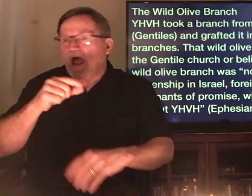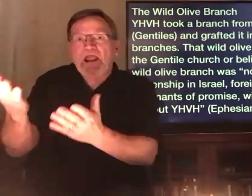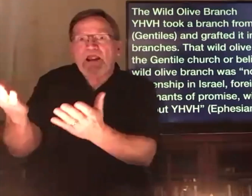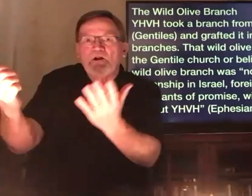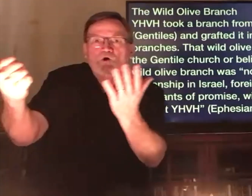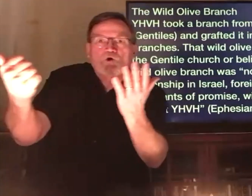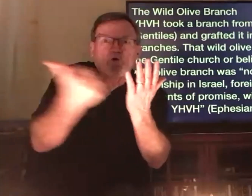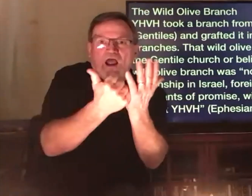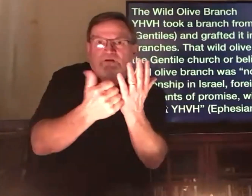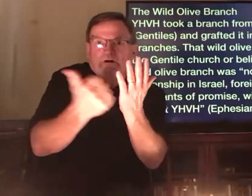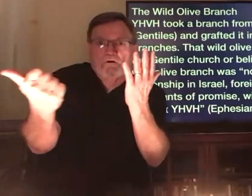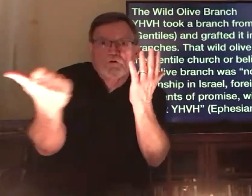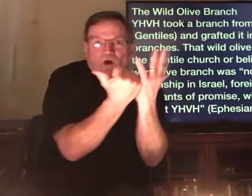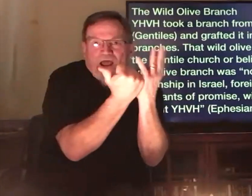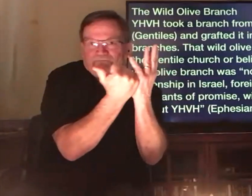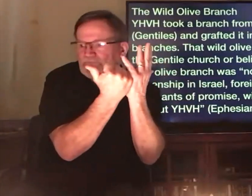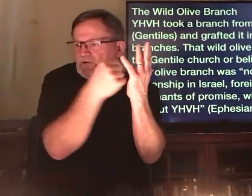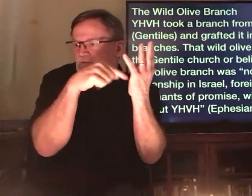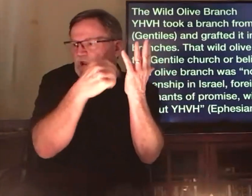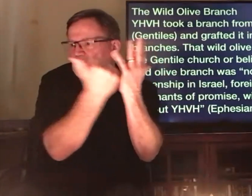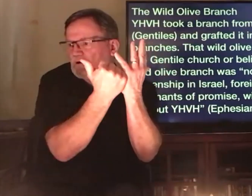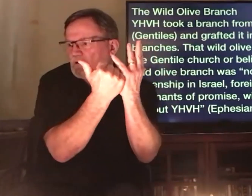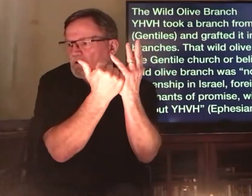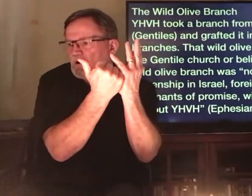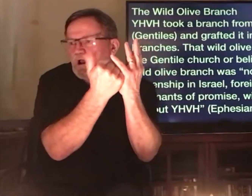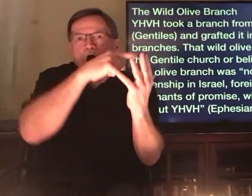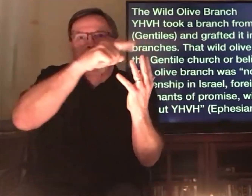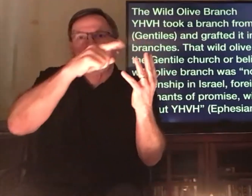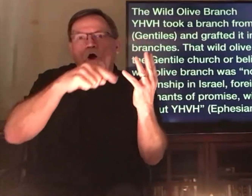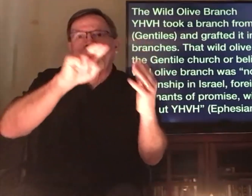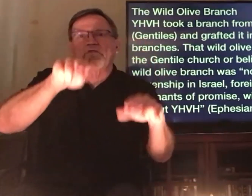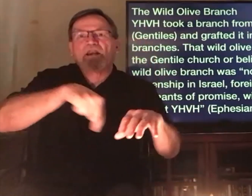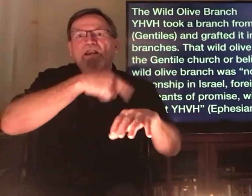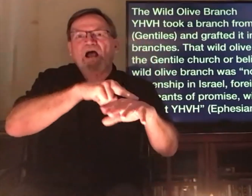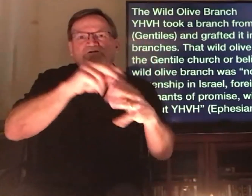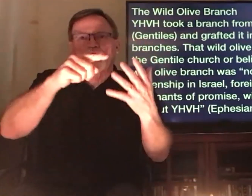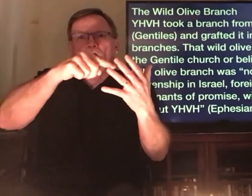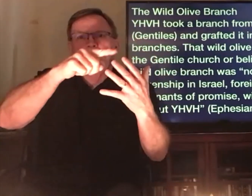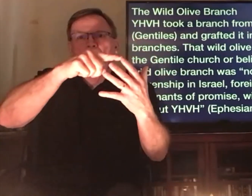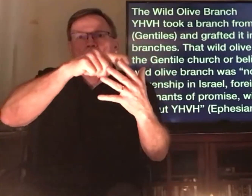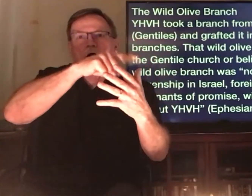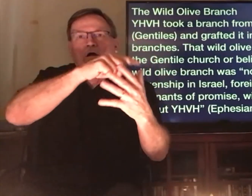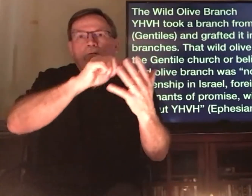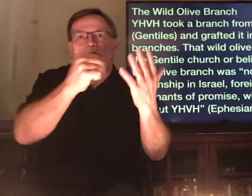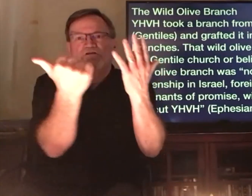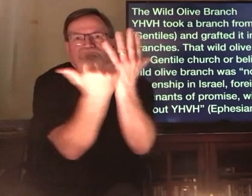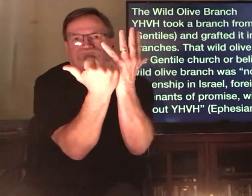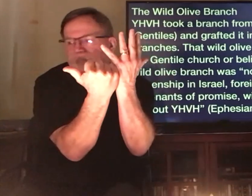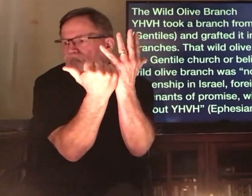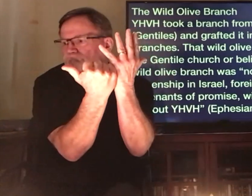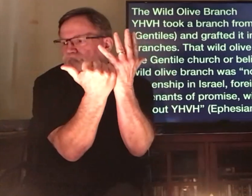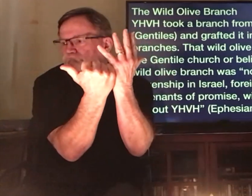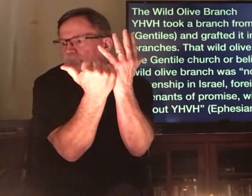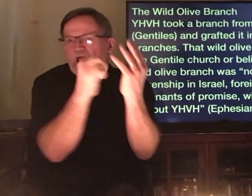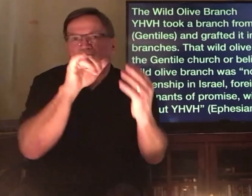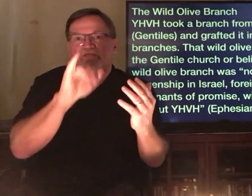guest of honor, to honor him. But he has not included himself from